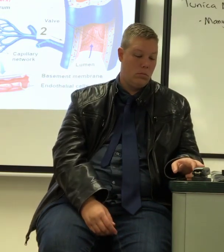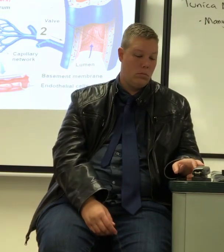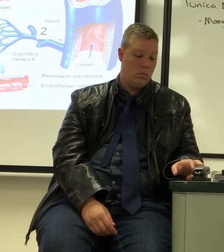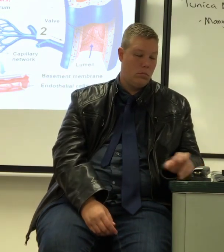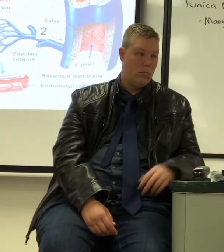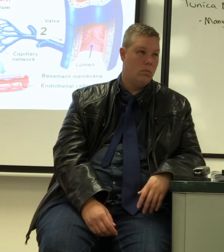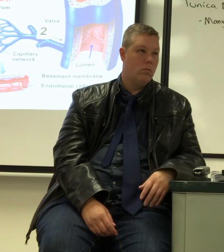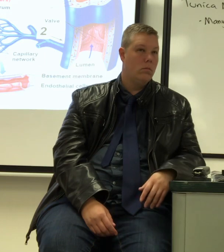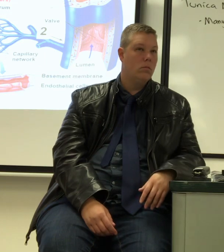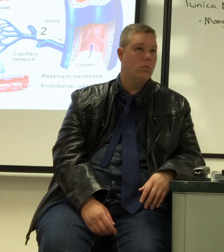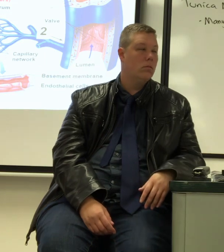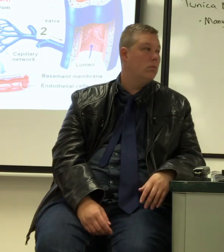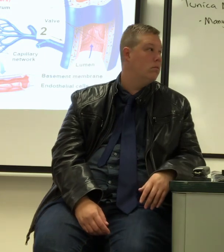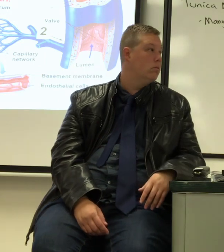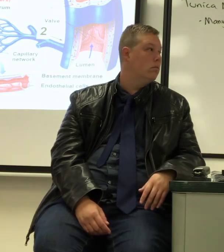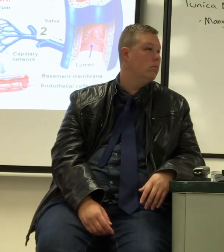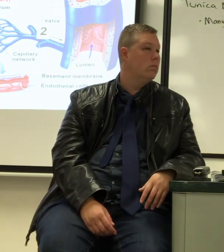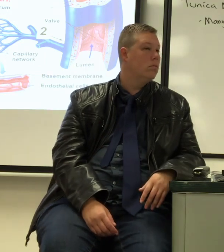muscle